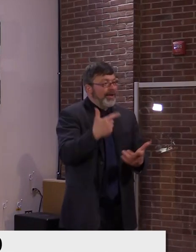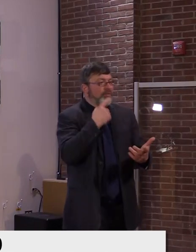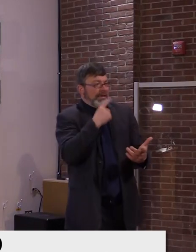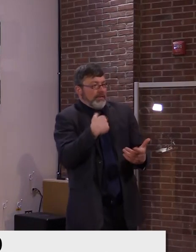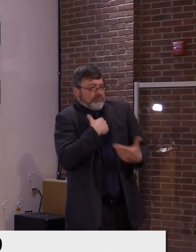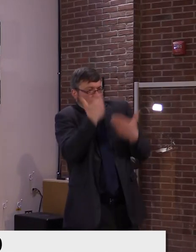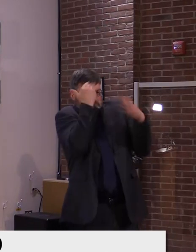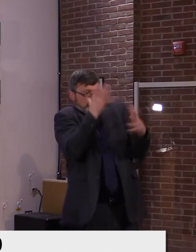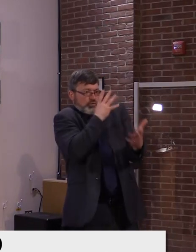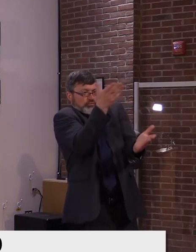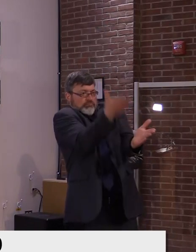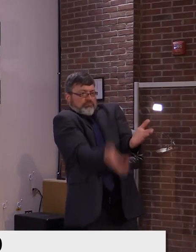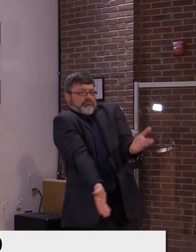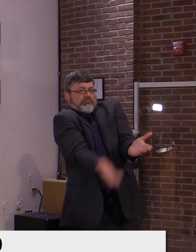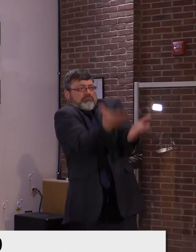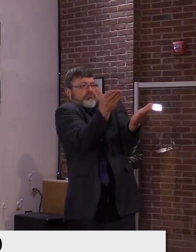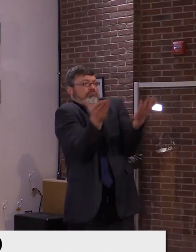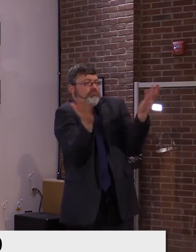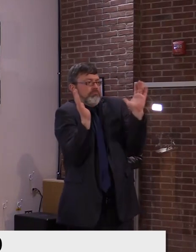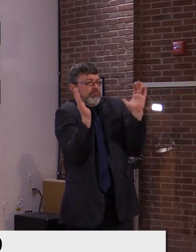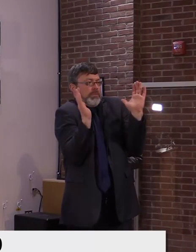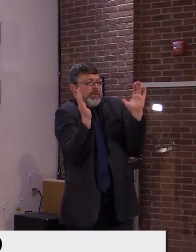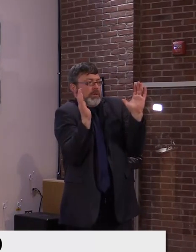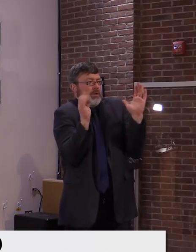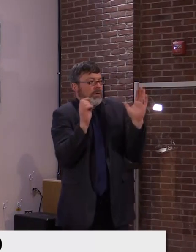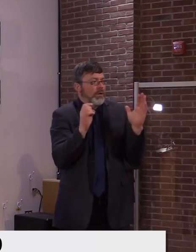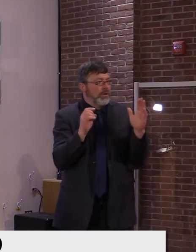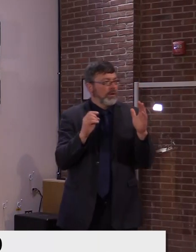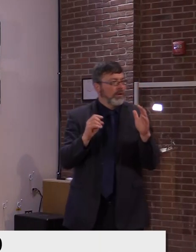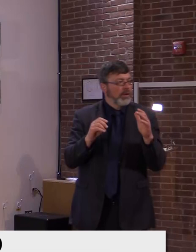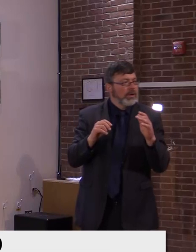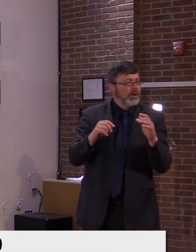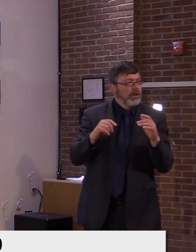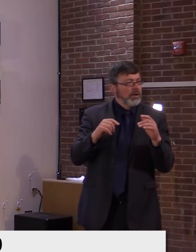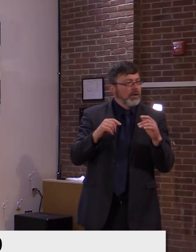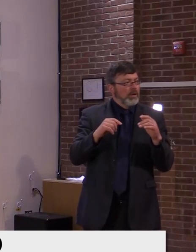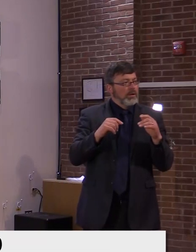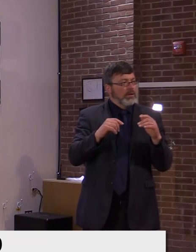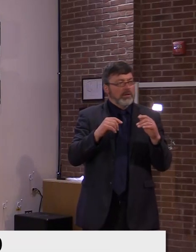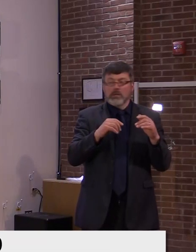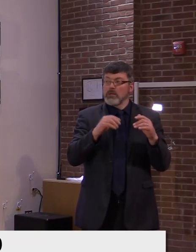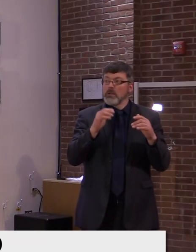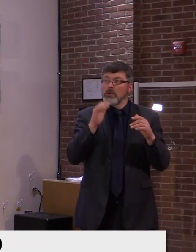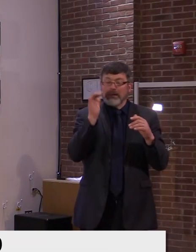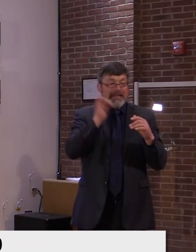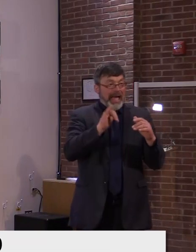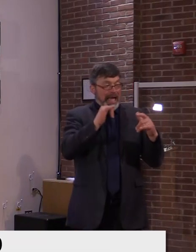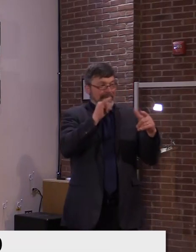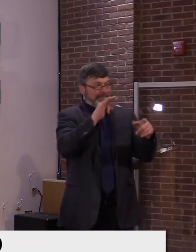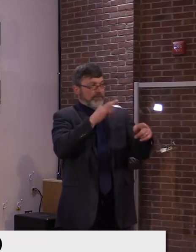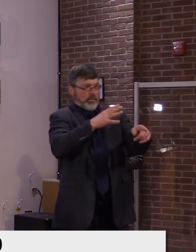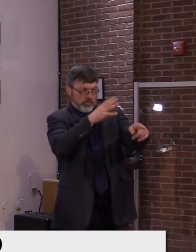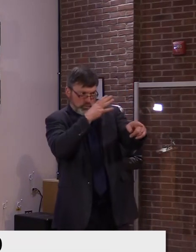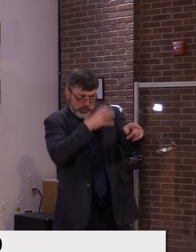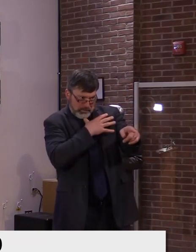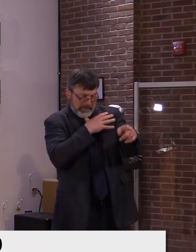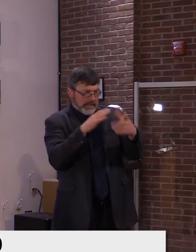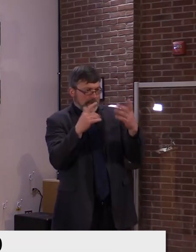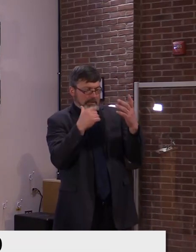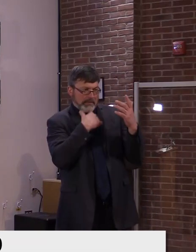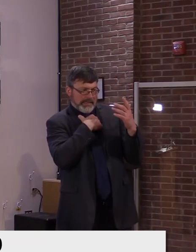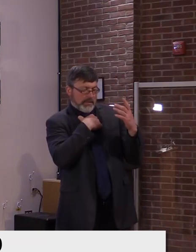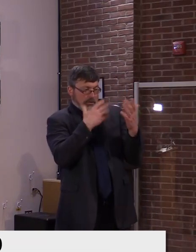because it will clearly give you the answer you're looking for, much more than I can at this point in time. Give you